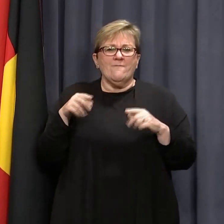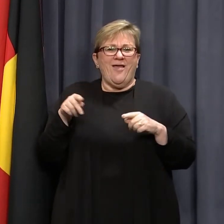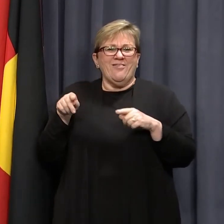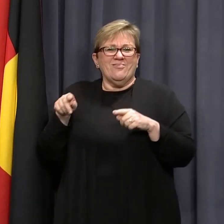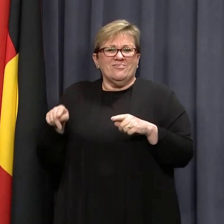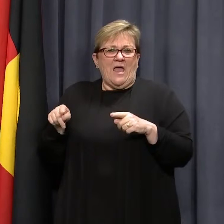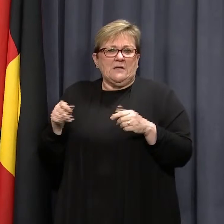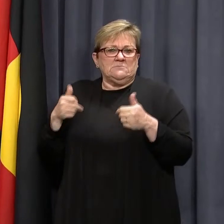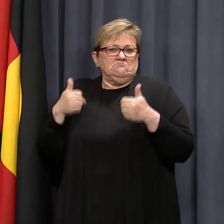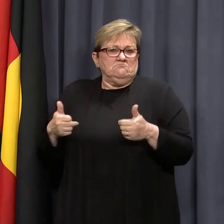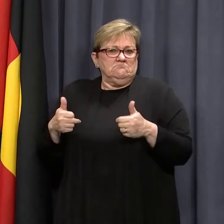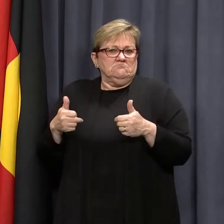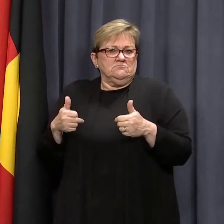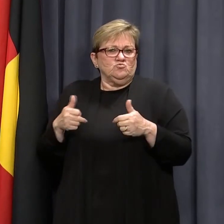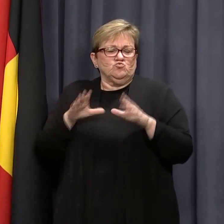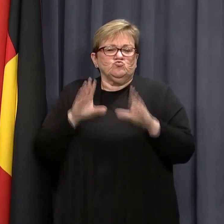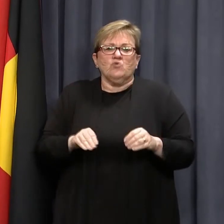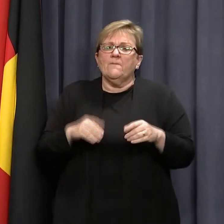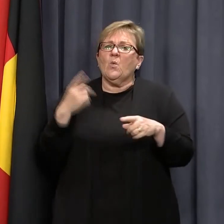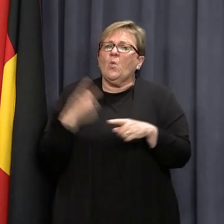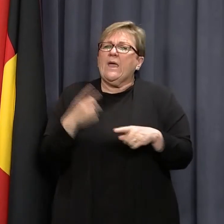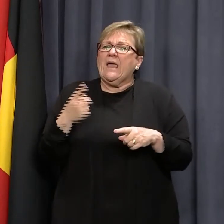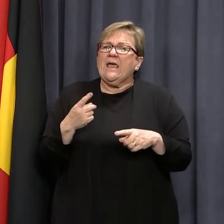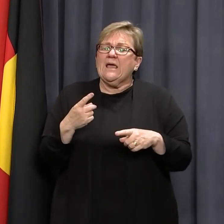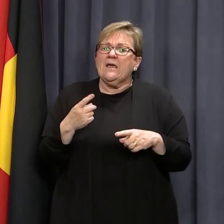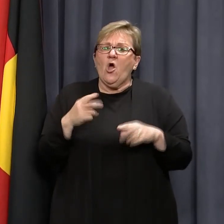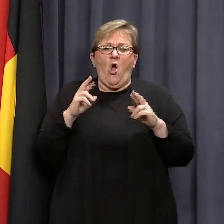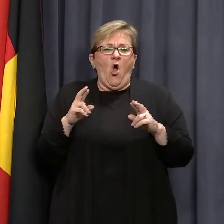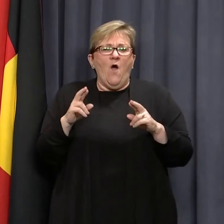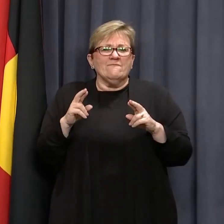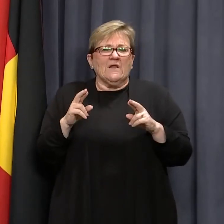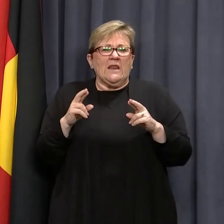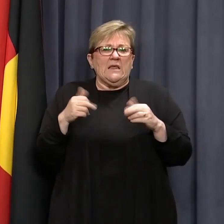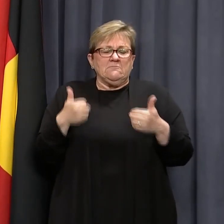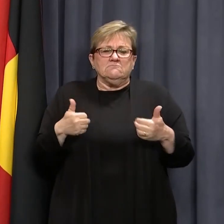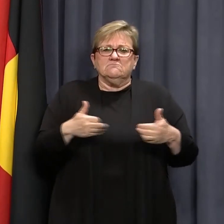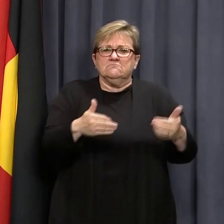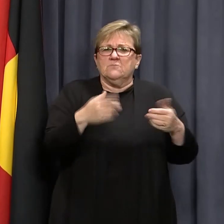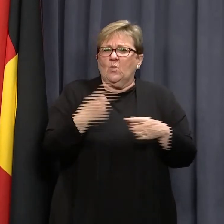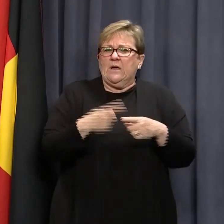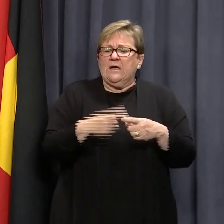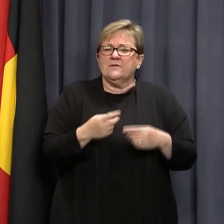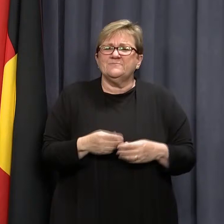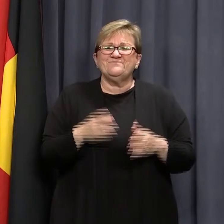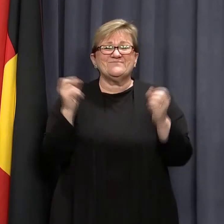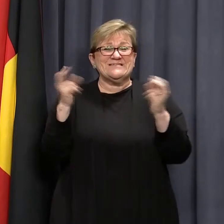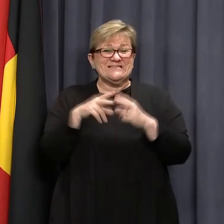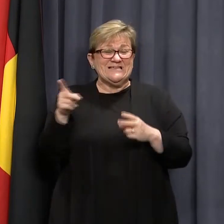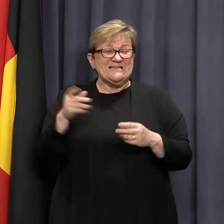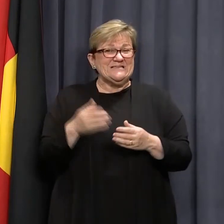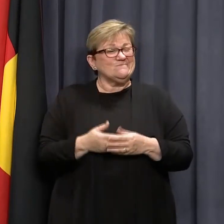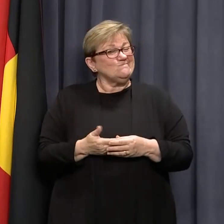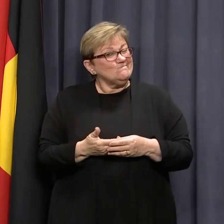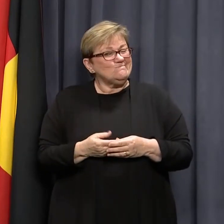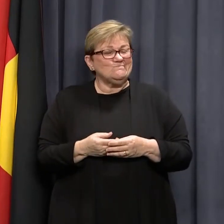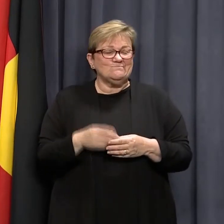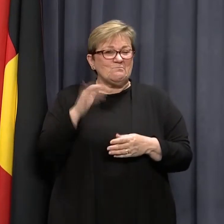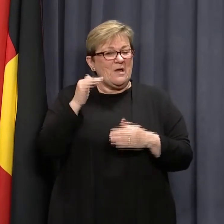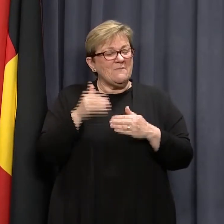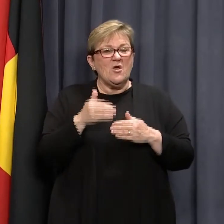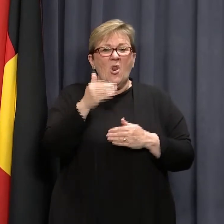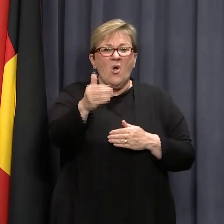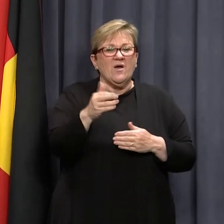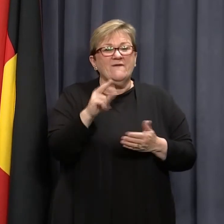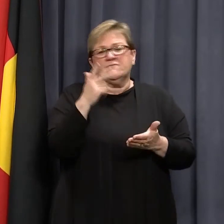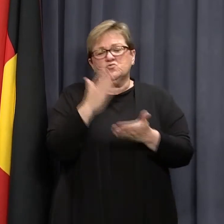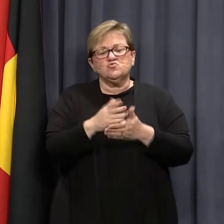will be highly effective, and they'll get on top of it very quickly. With Sydney, it may take longer. It almost